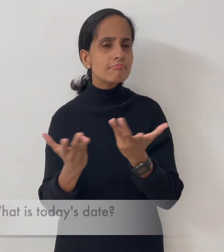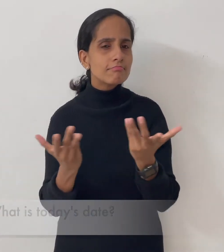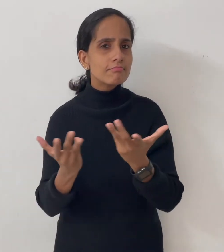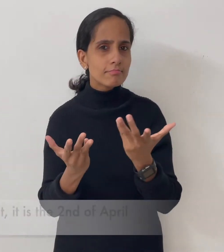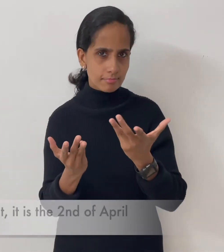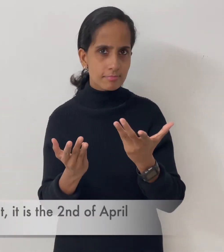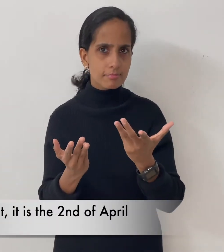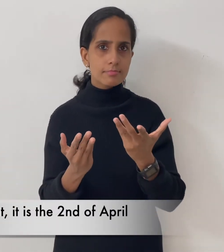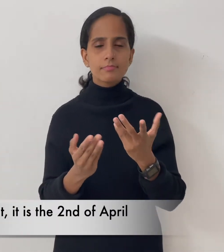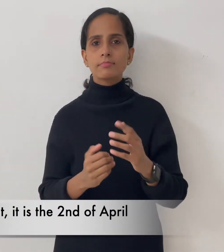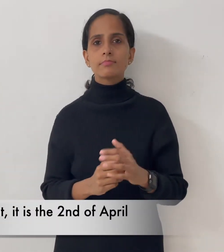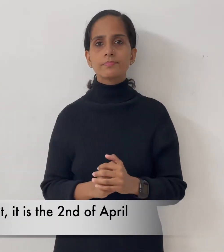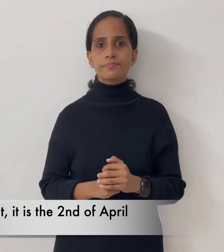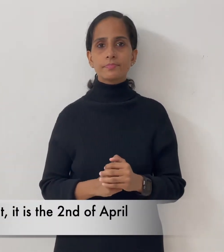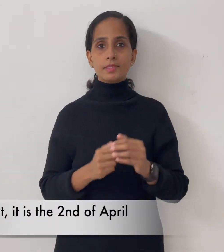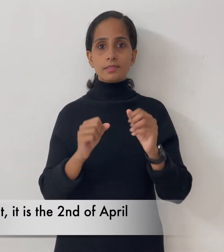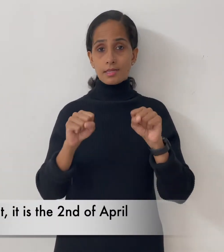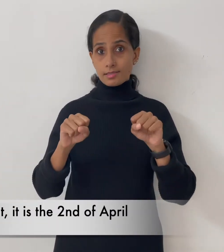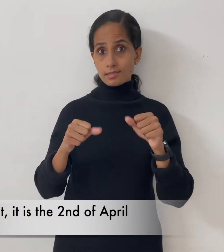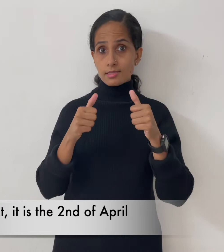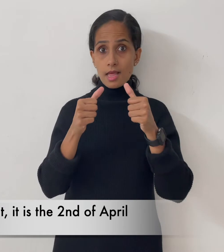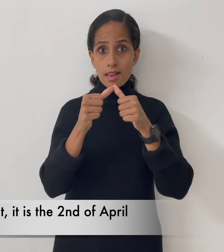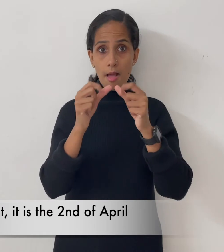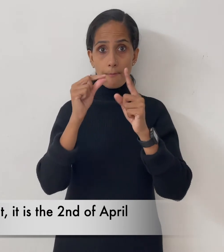Right, it's the 2nd of April.